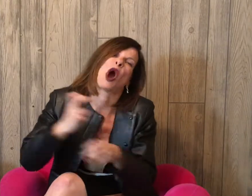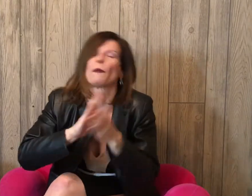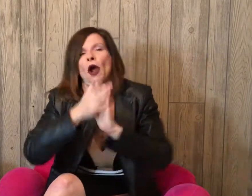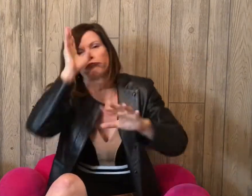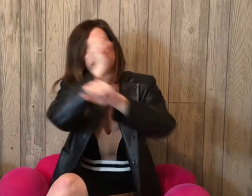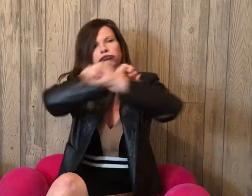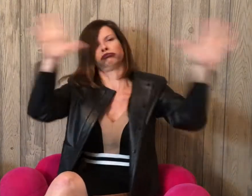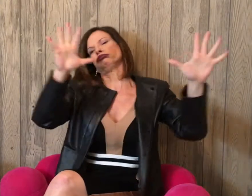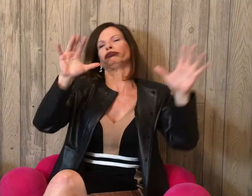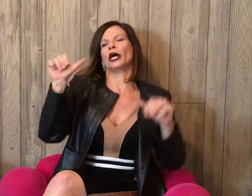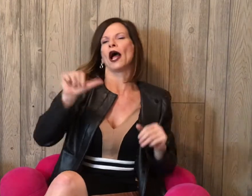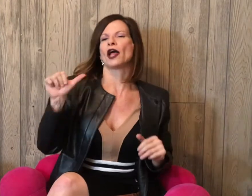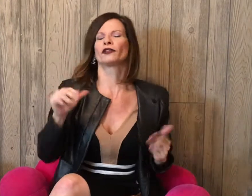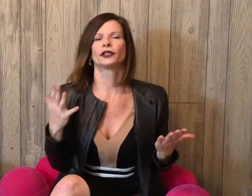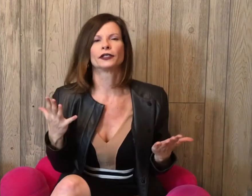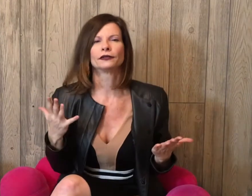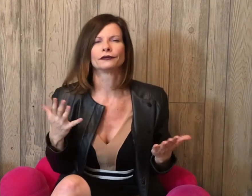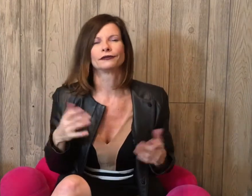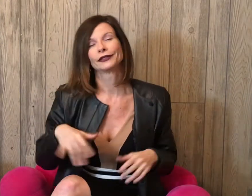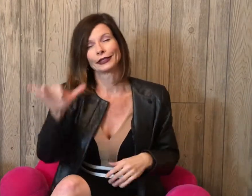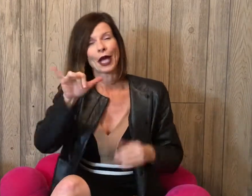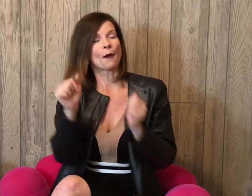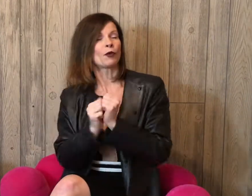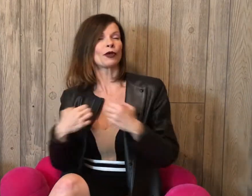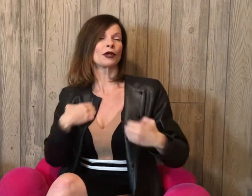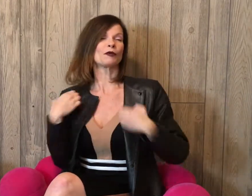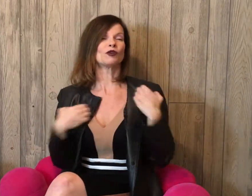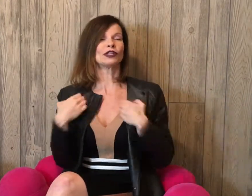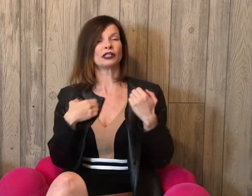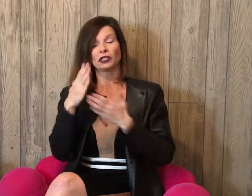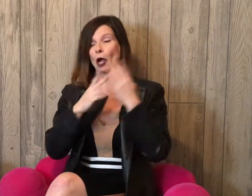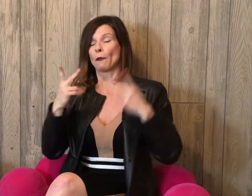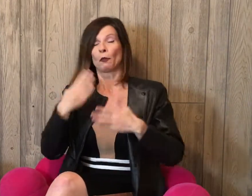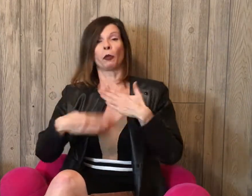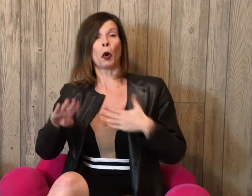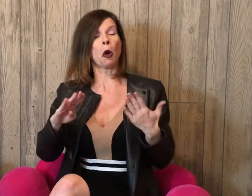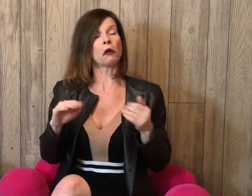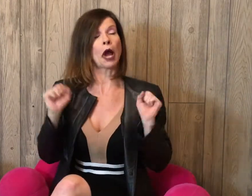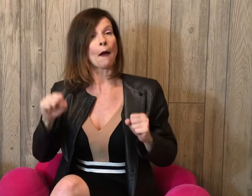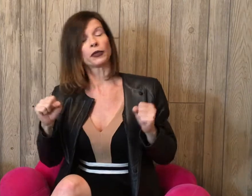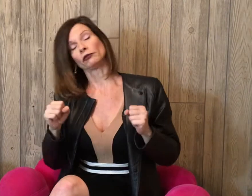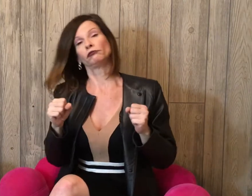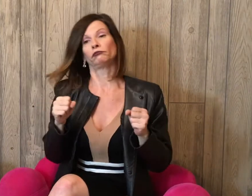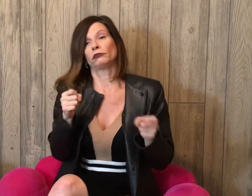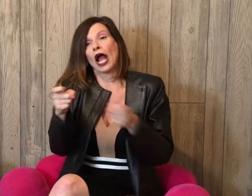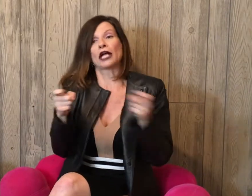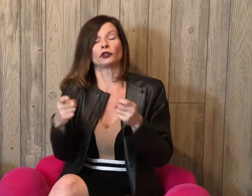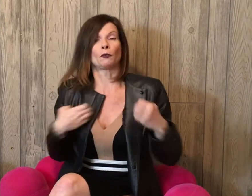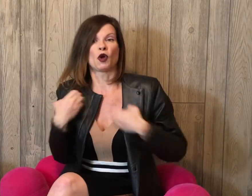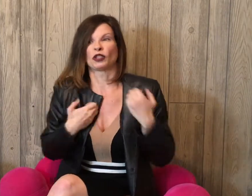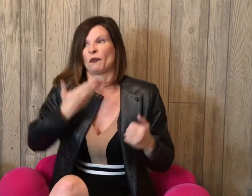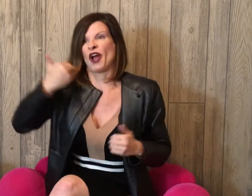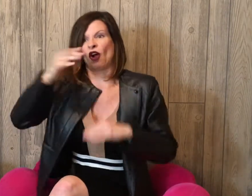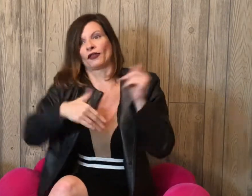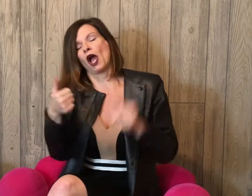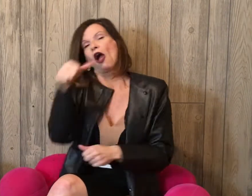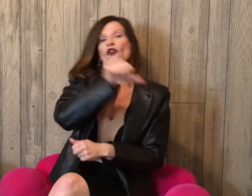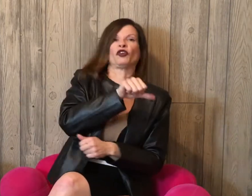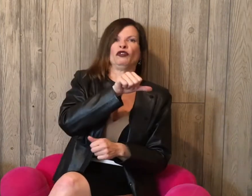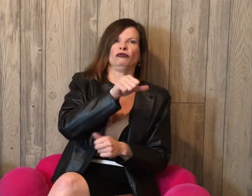to them, whereas some people have to put in that extra mile to be an amazing athlete. It's the same with emotional fitness.